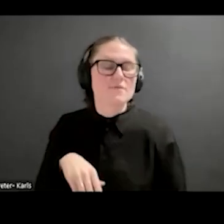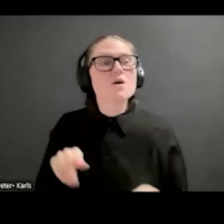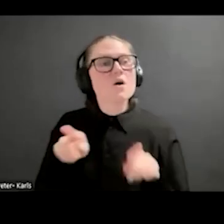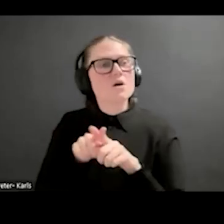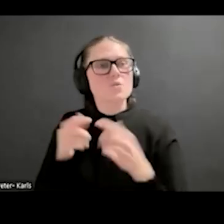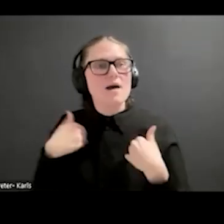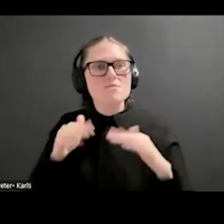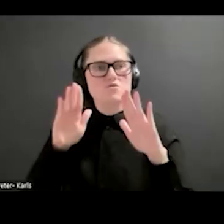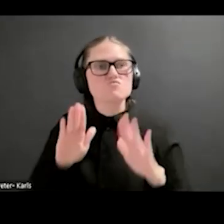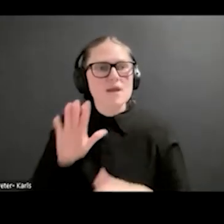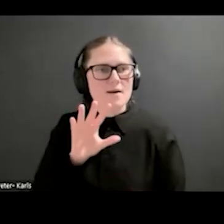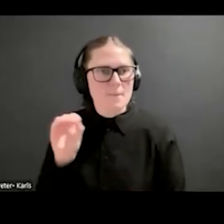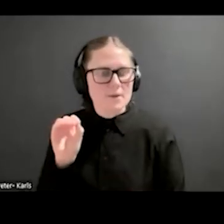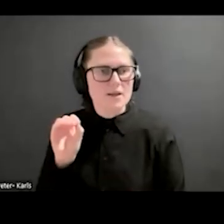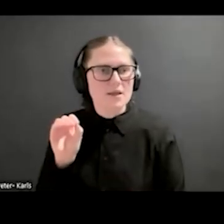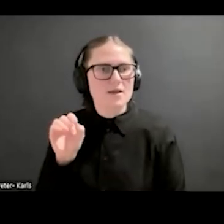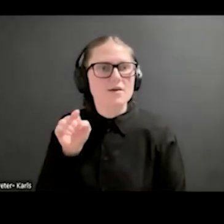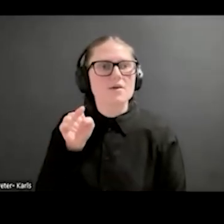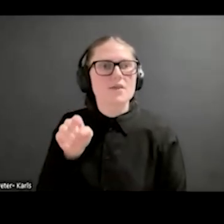great company based in